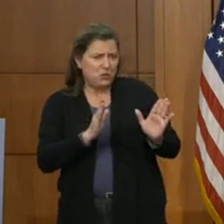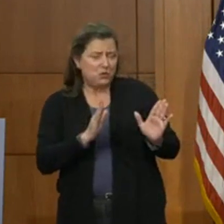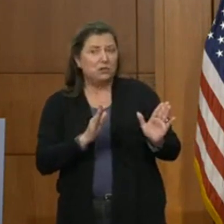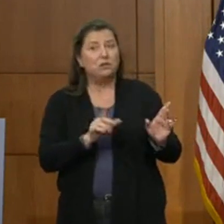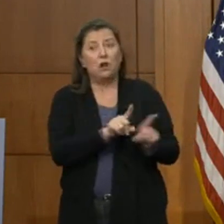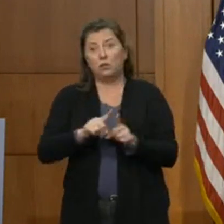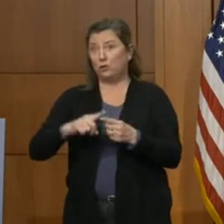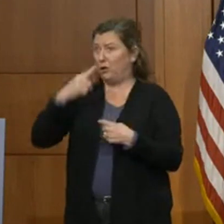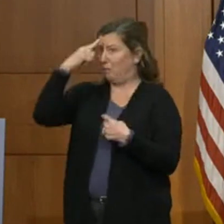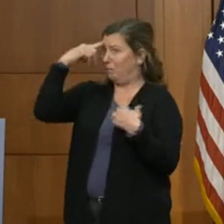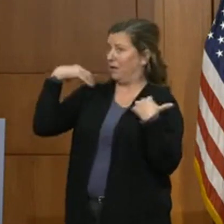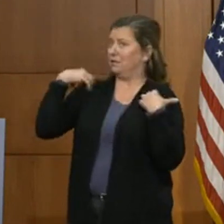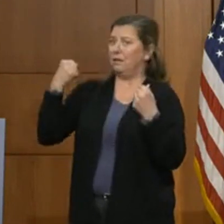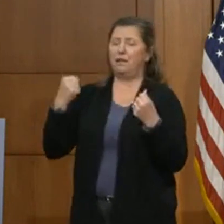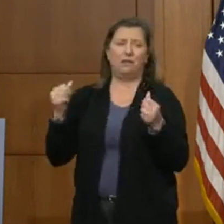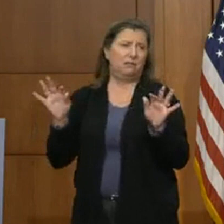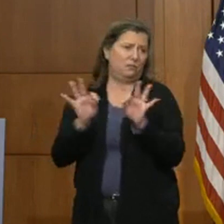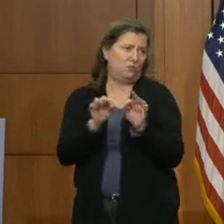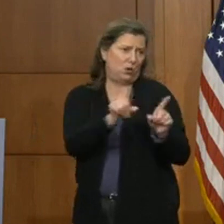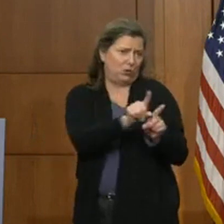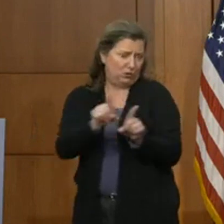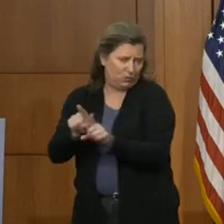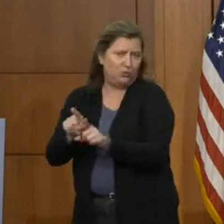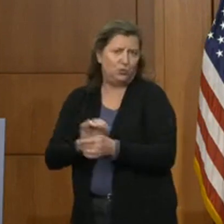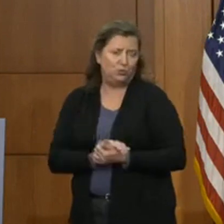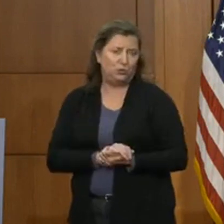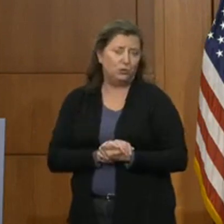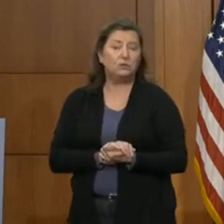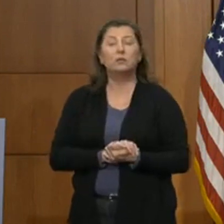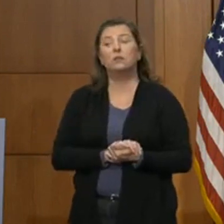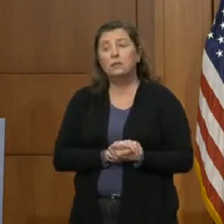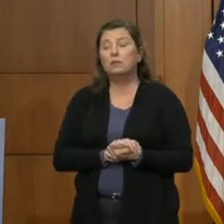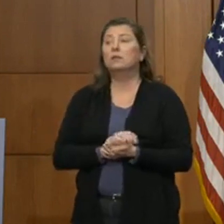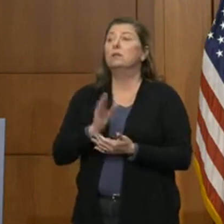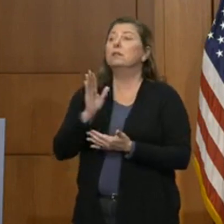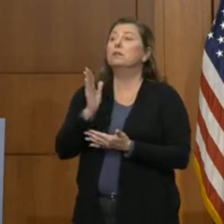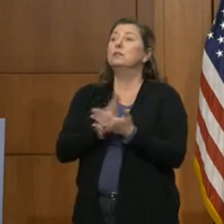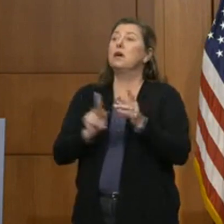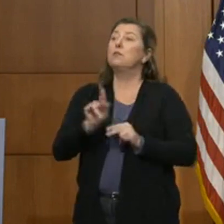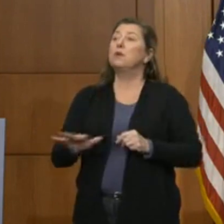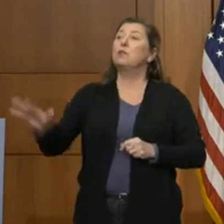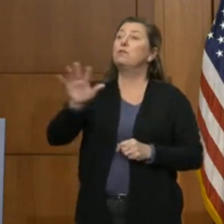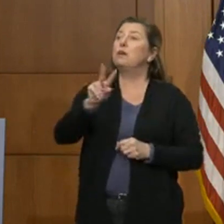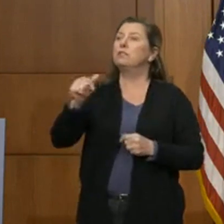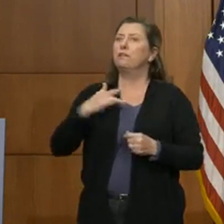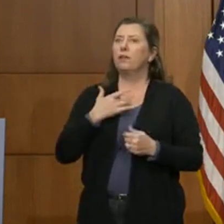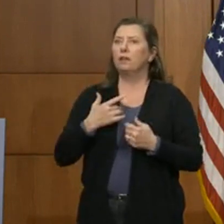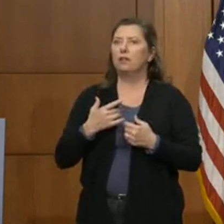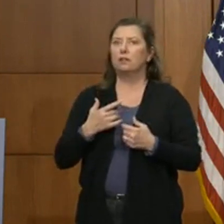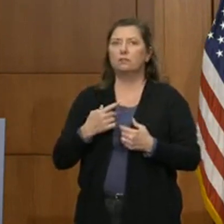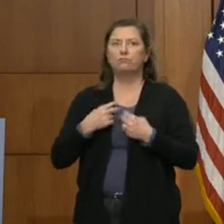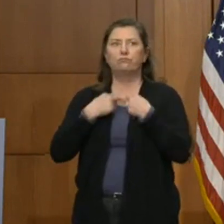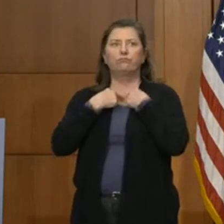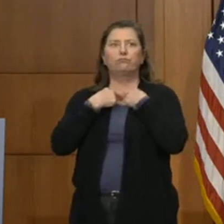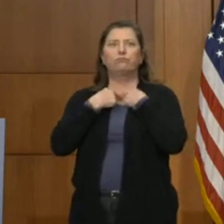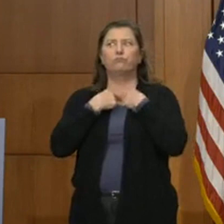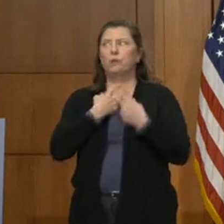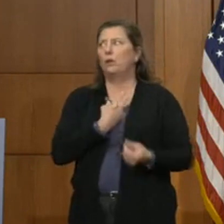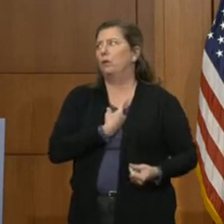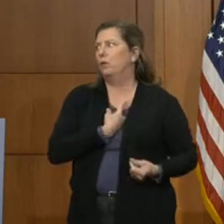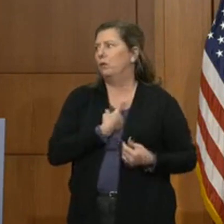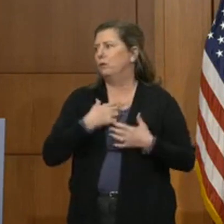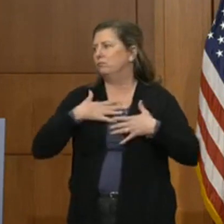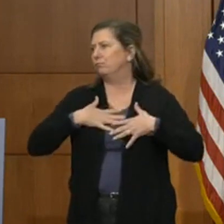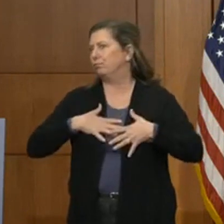on mental health as well. Some Virginians are feeling isolation or even depression.